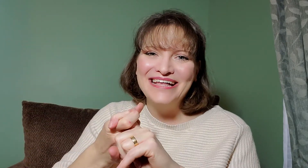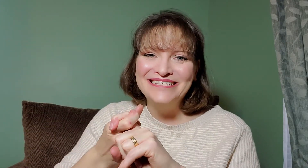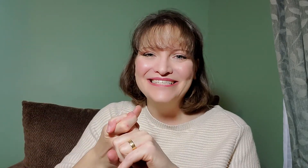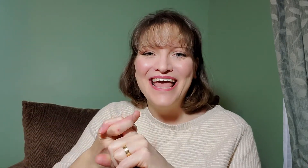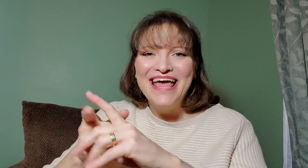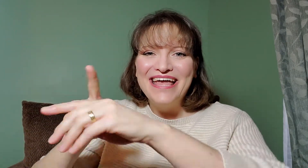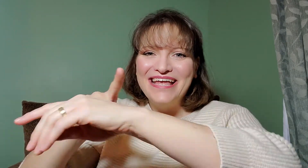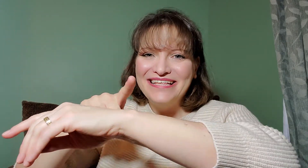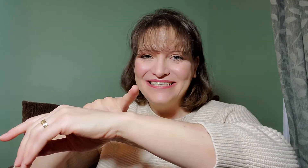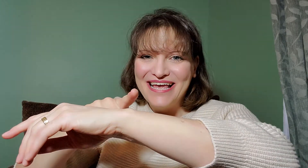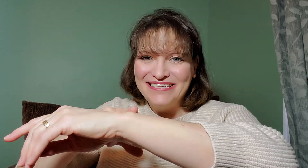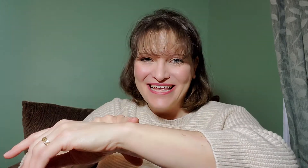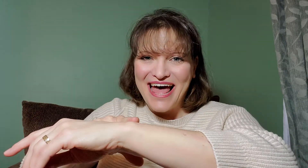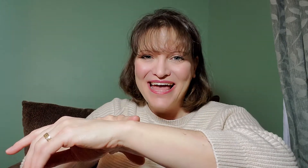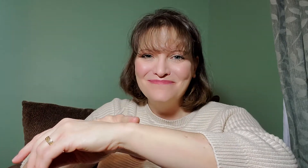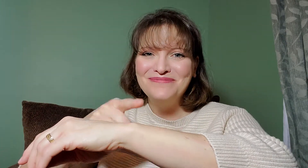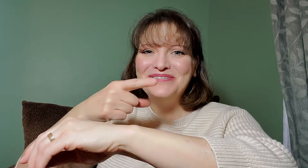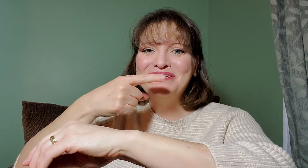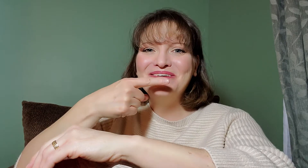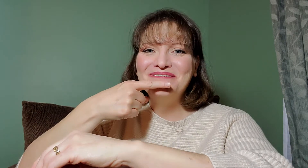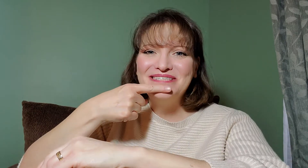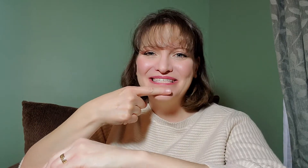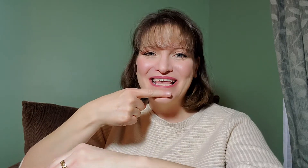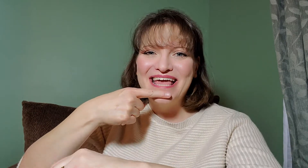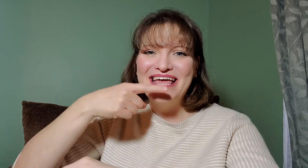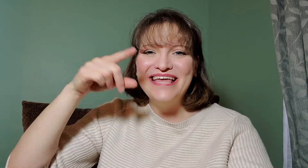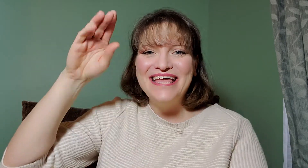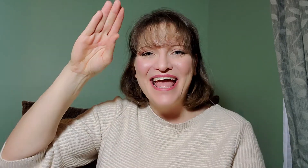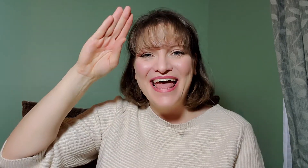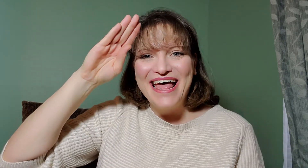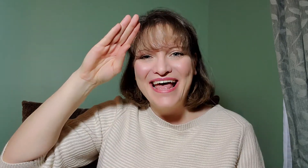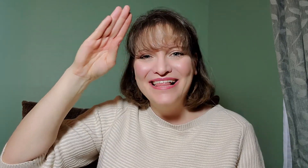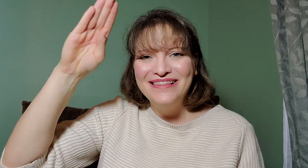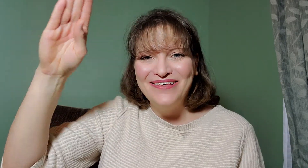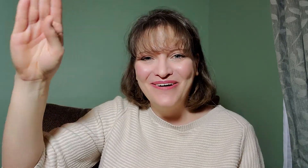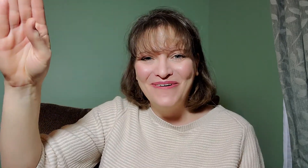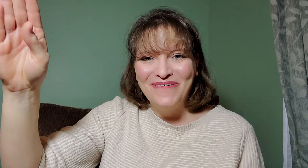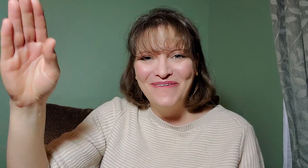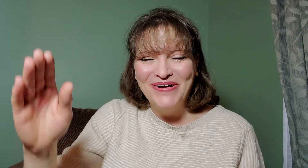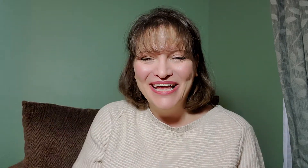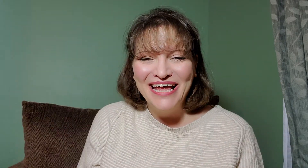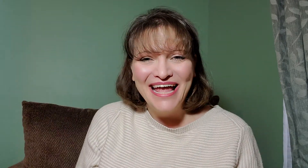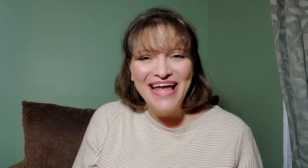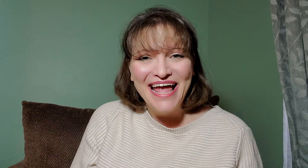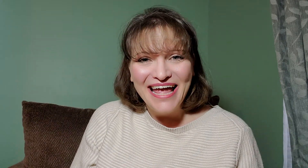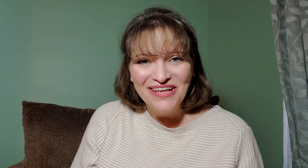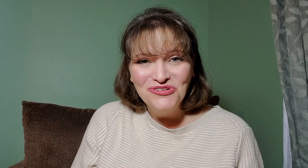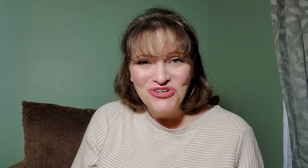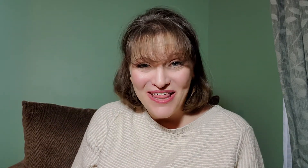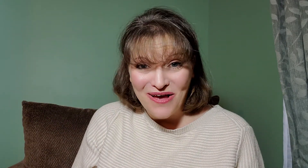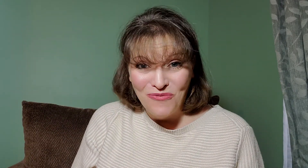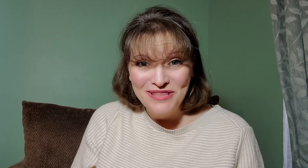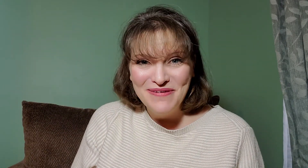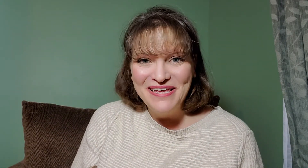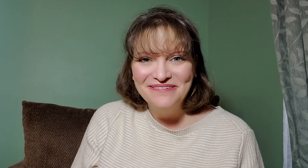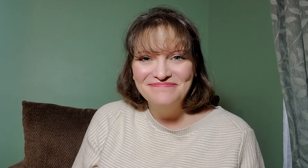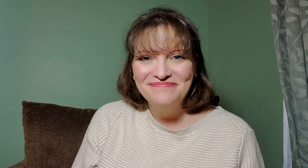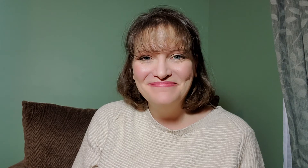friends. It's time to say hello. You try that with me?